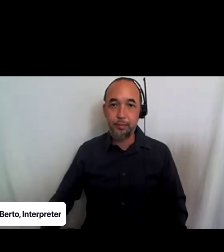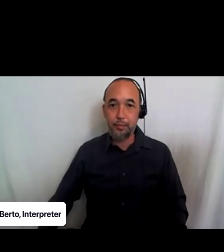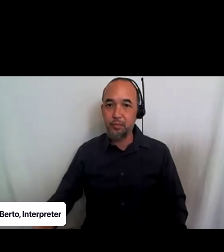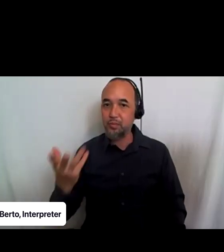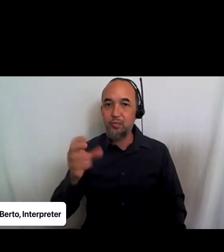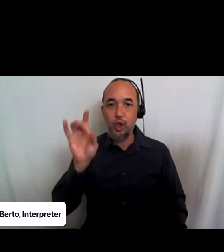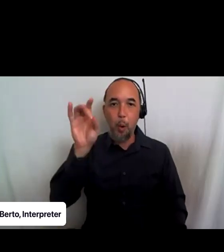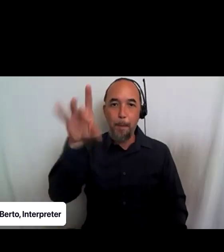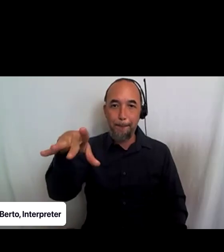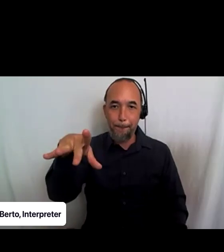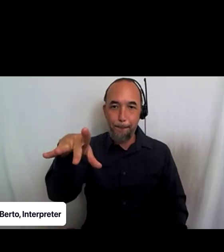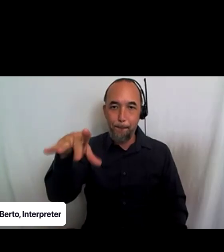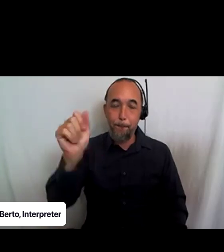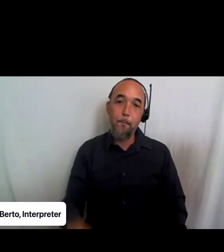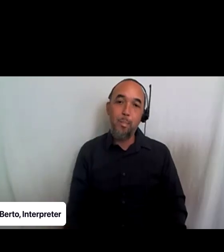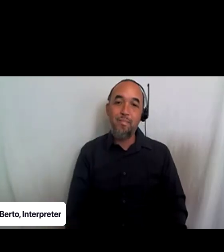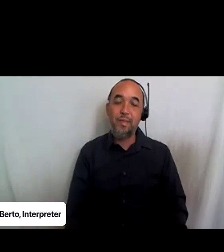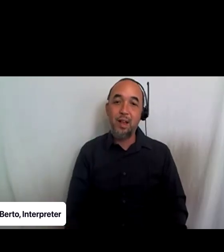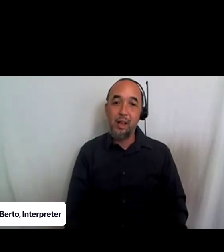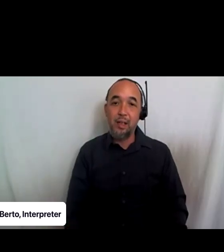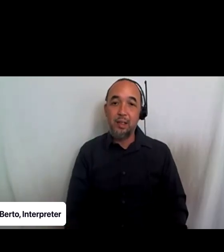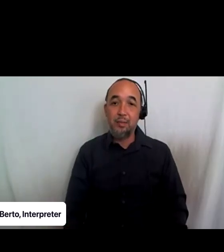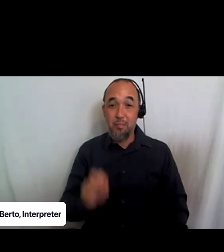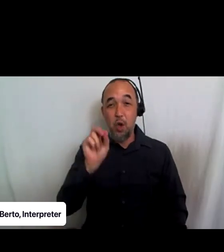that in the pot. And turn the heat on